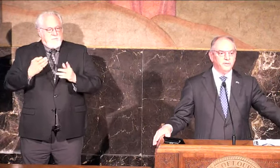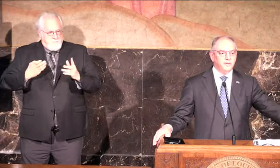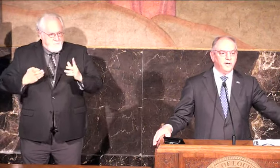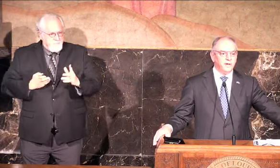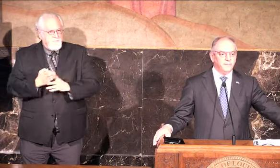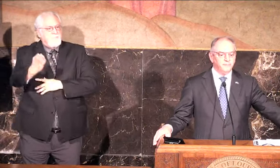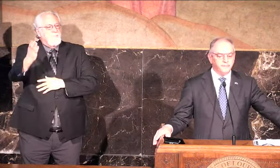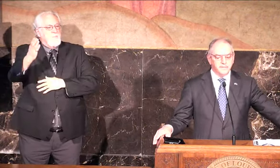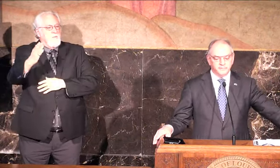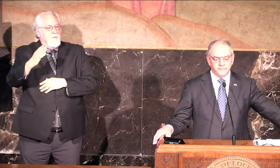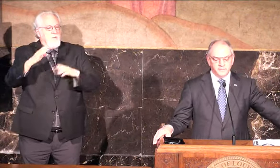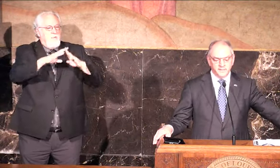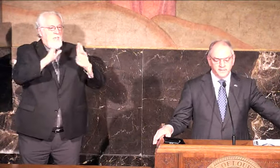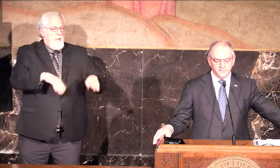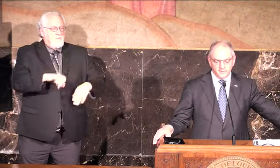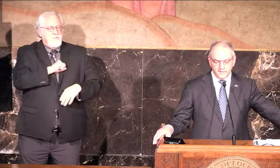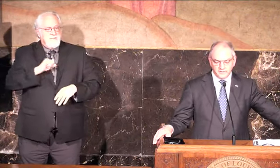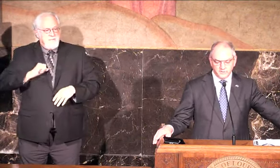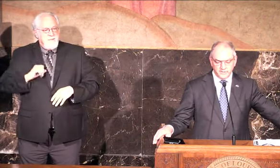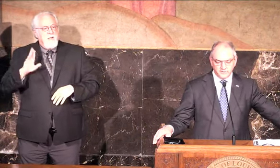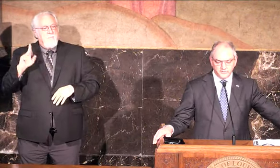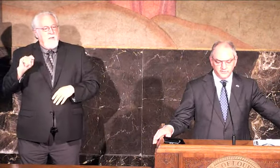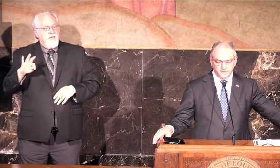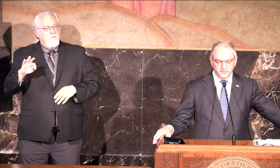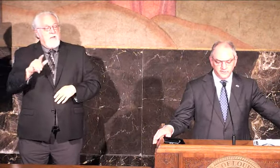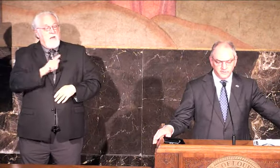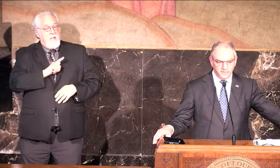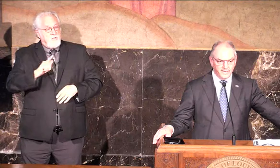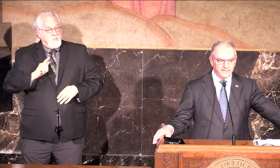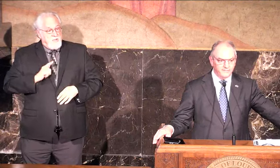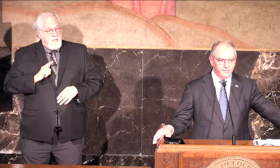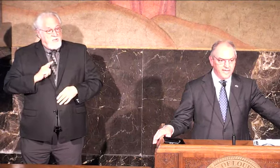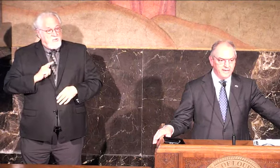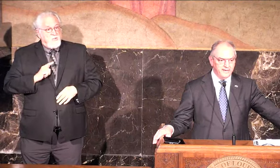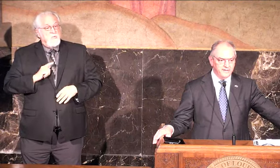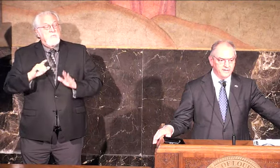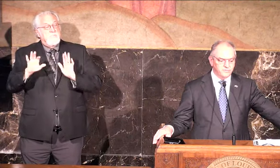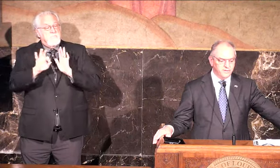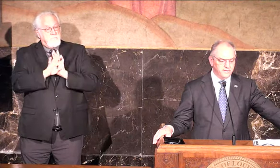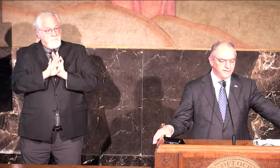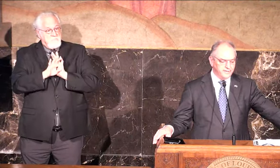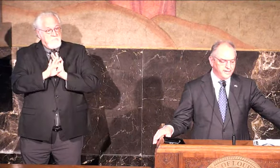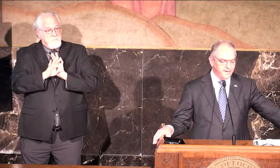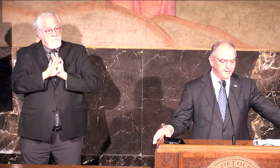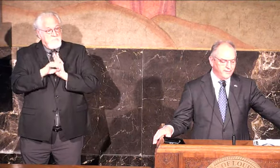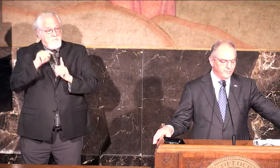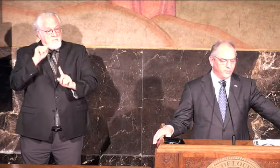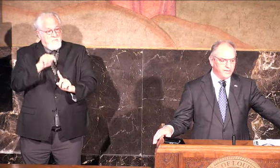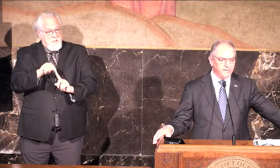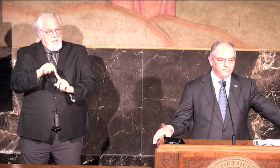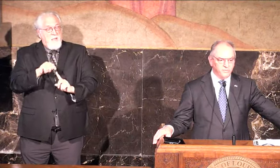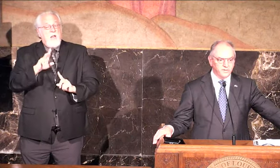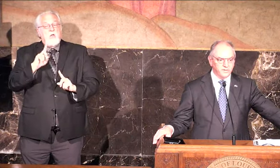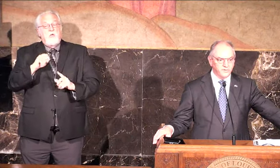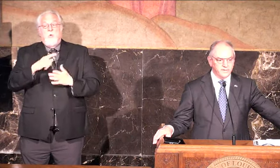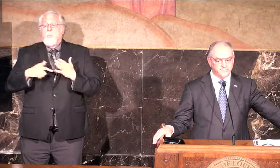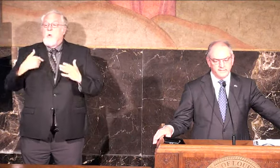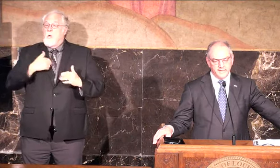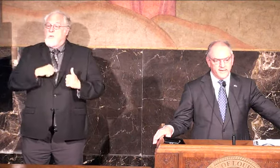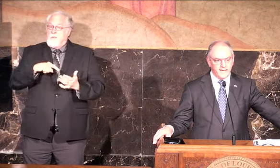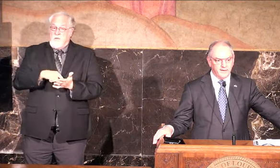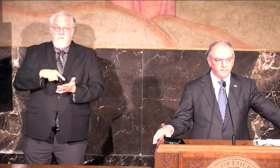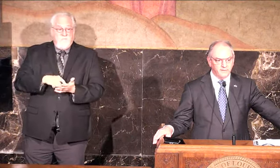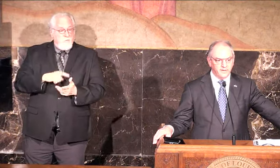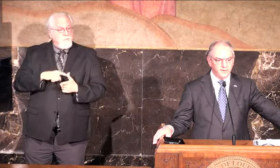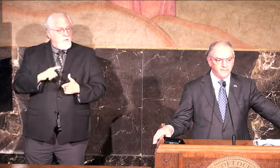through. But if the legislature is selective on that and does what we can afford to do,